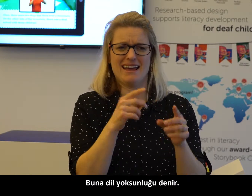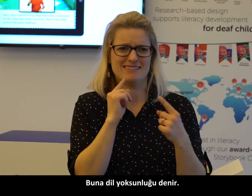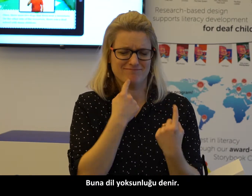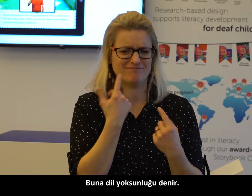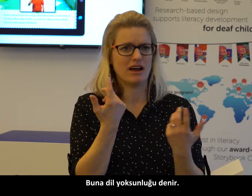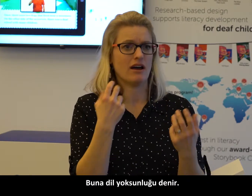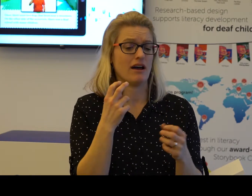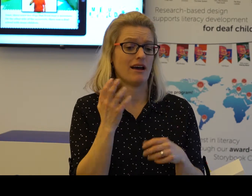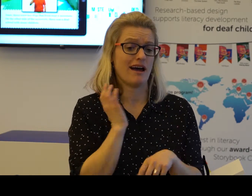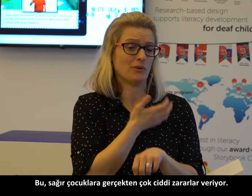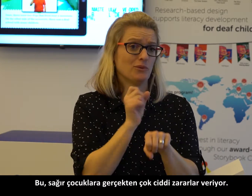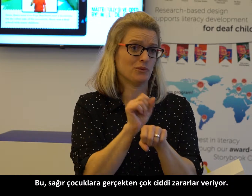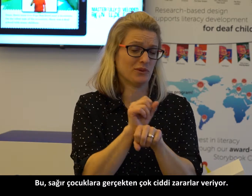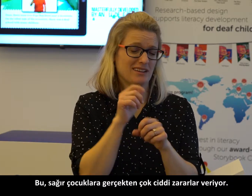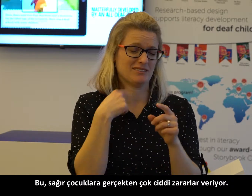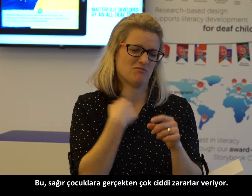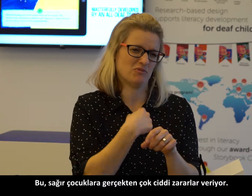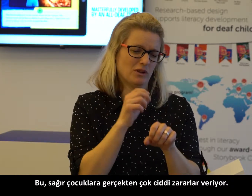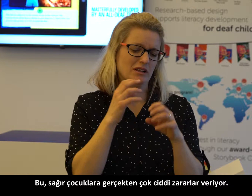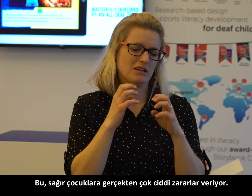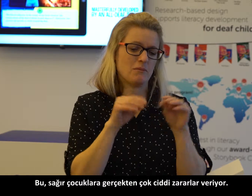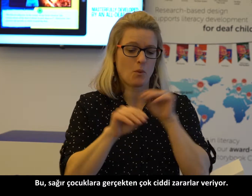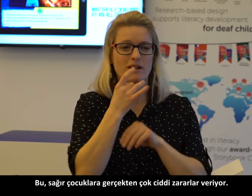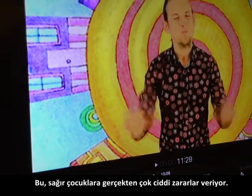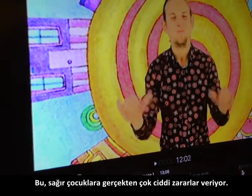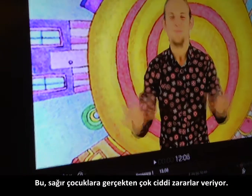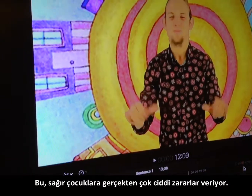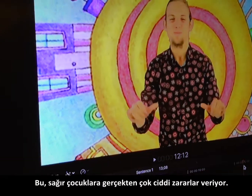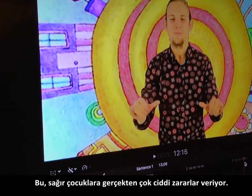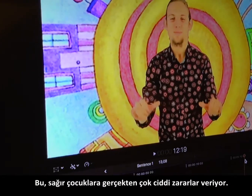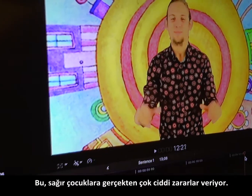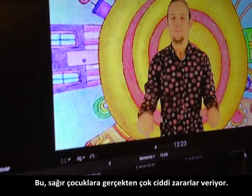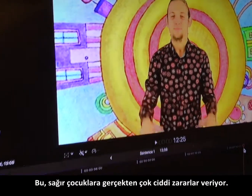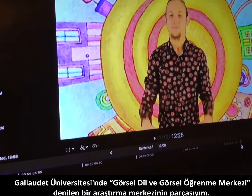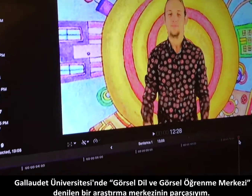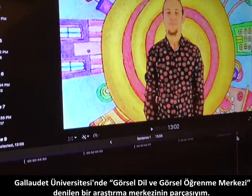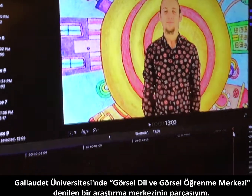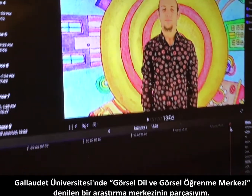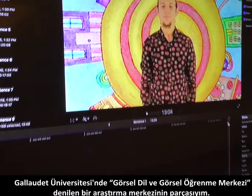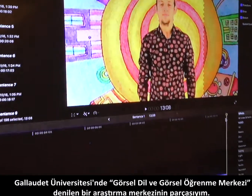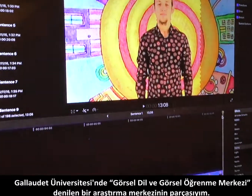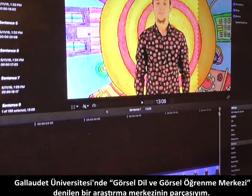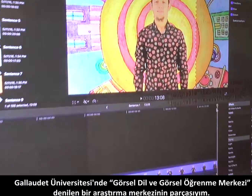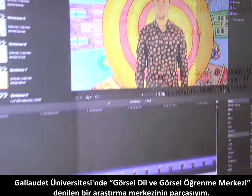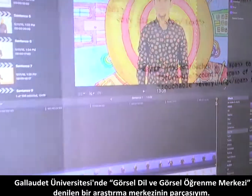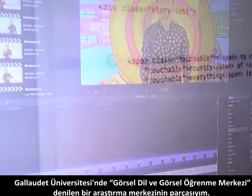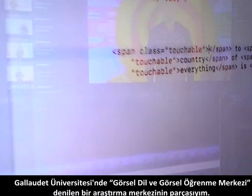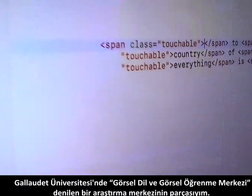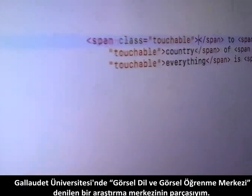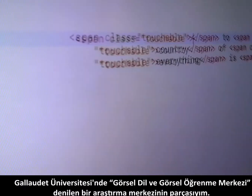deprivation. It's really doing serious harm to deaf children. I'm part of a research center at Gallaudet University called